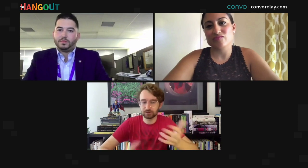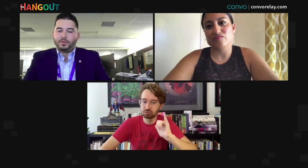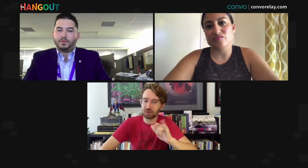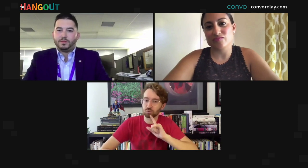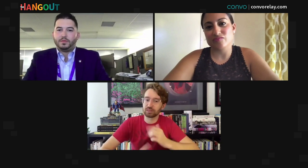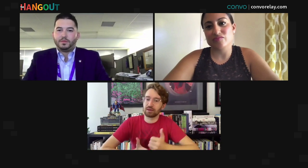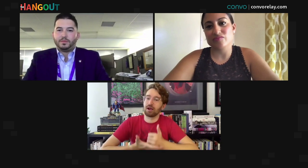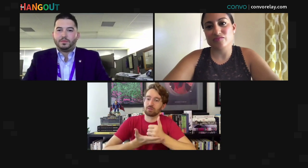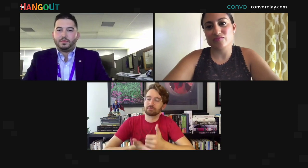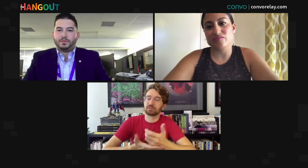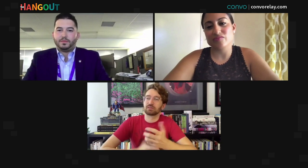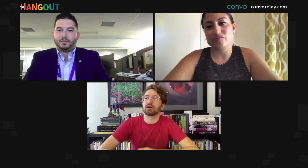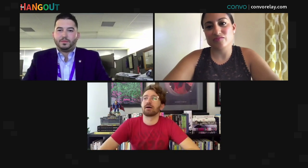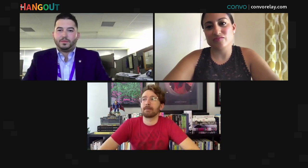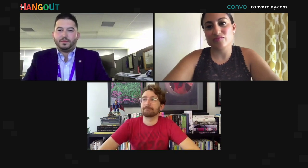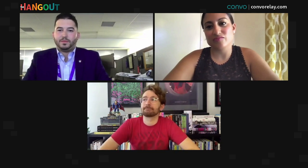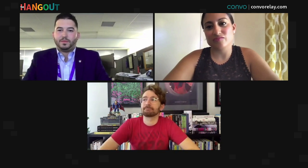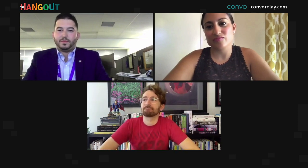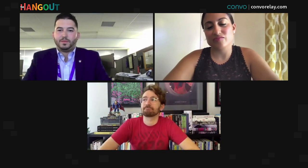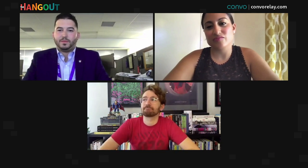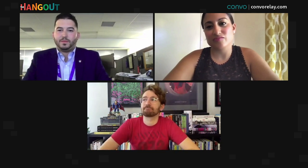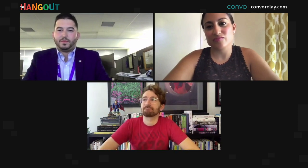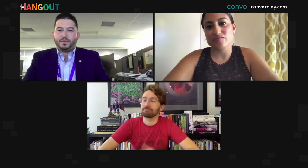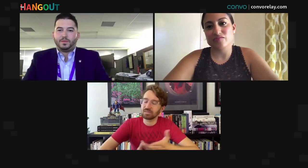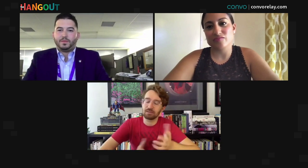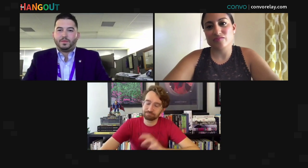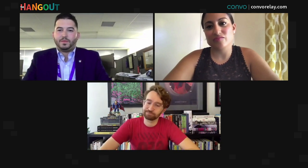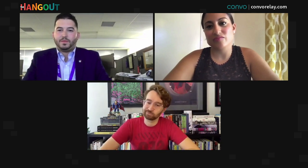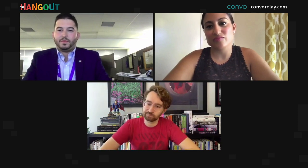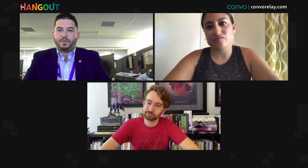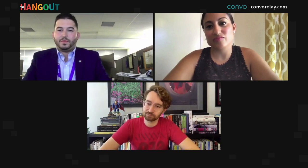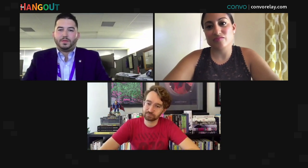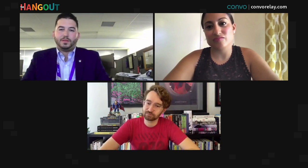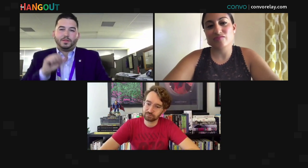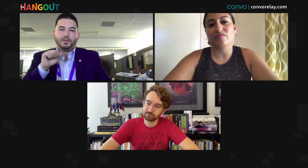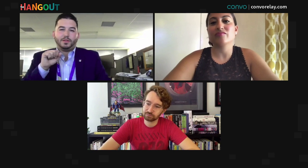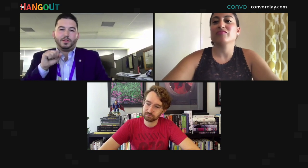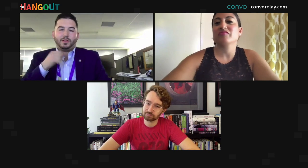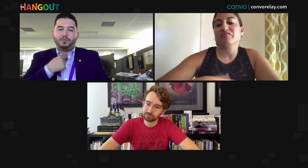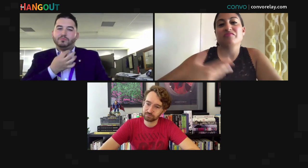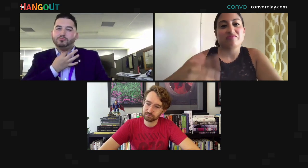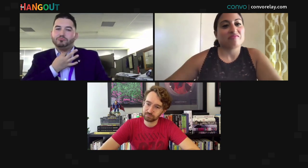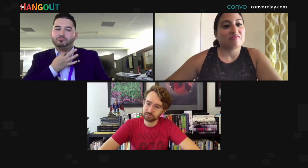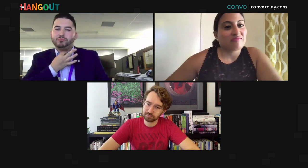physical office, we just text and communicate in that way pretty frequently. That's pretty helpful.